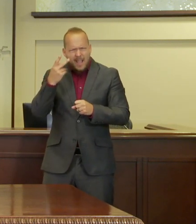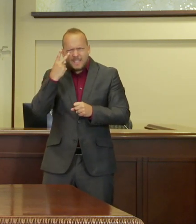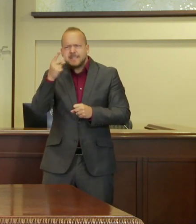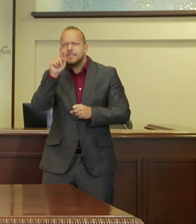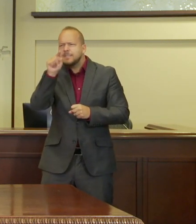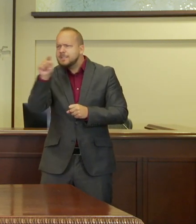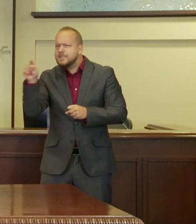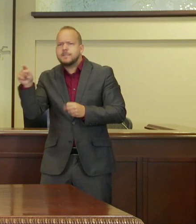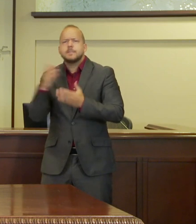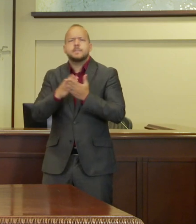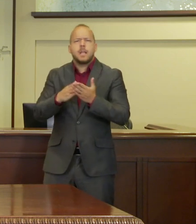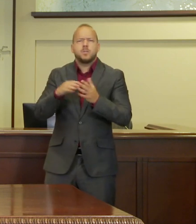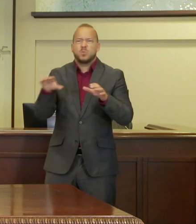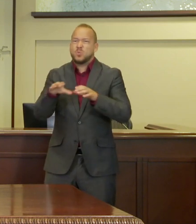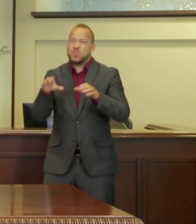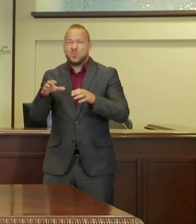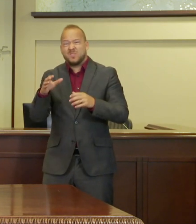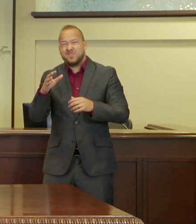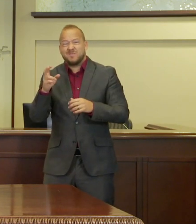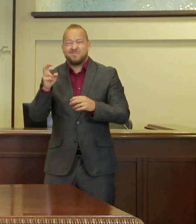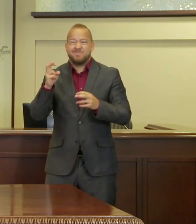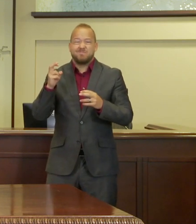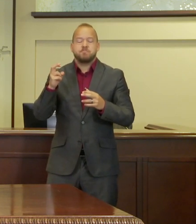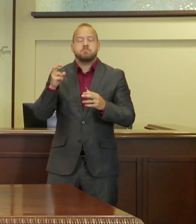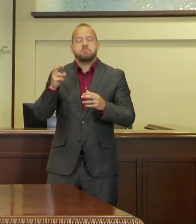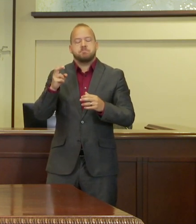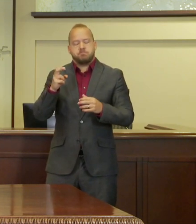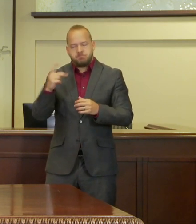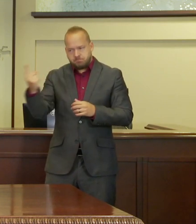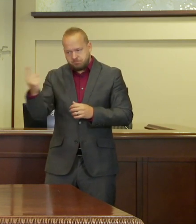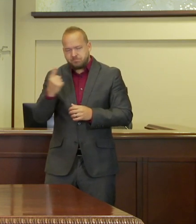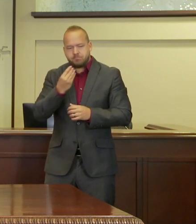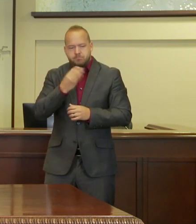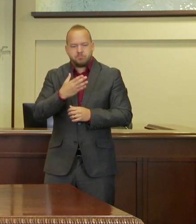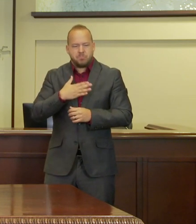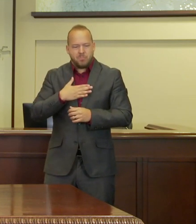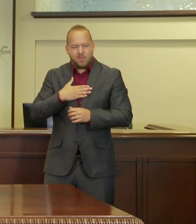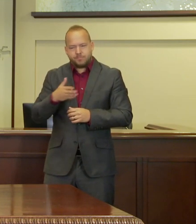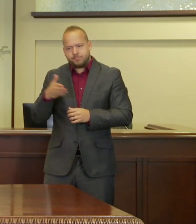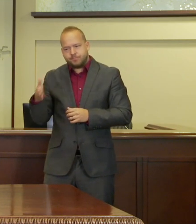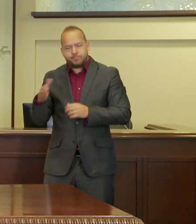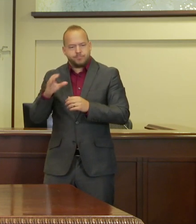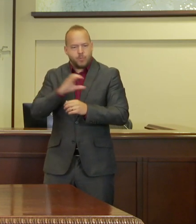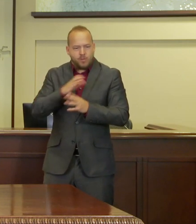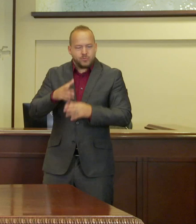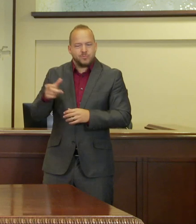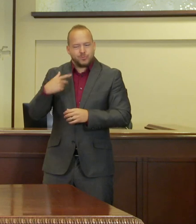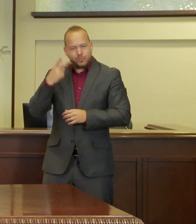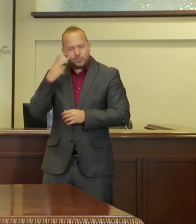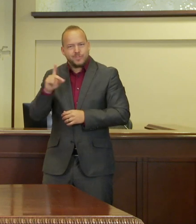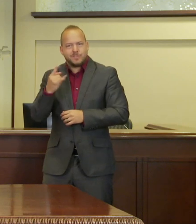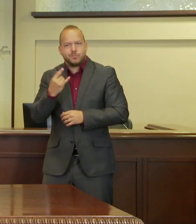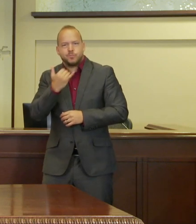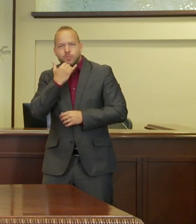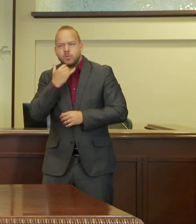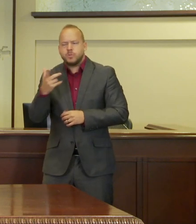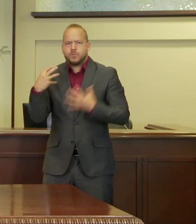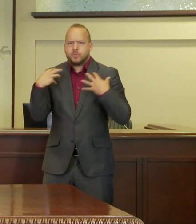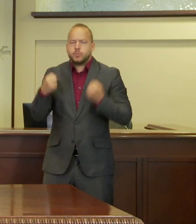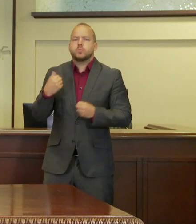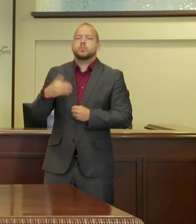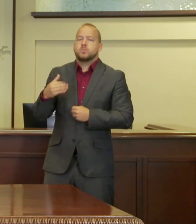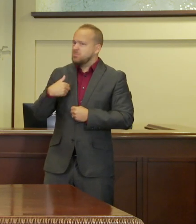with that courage and stepped forward and done the right thing when they saw something that was wrong. So